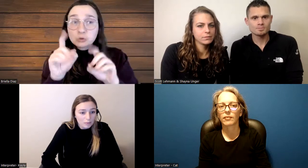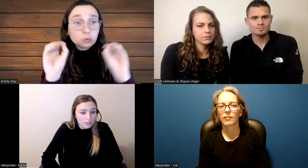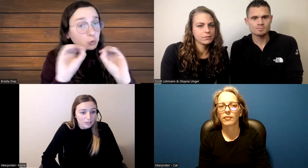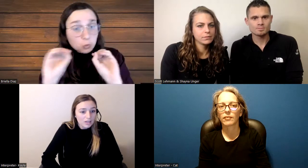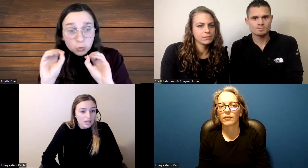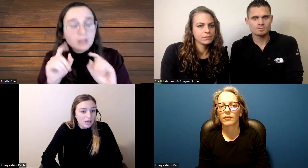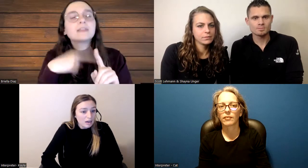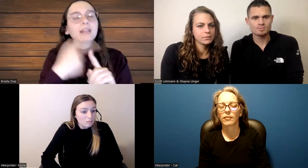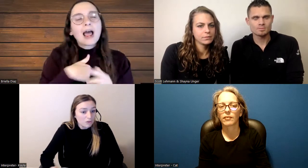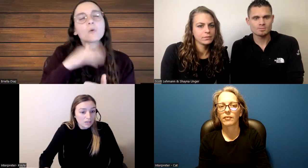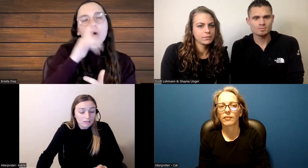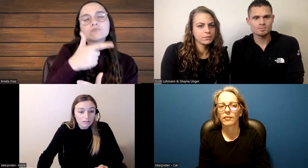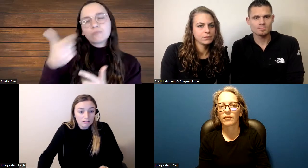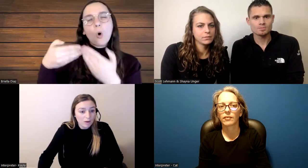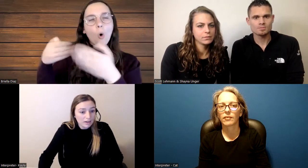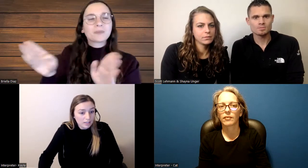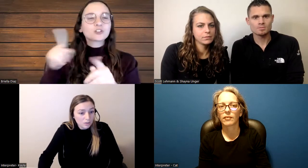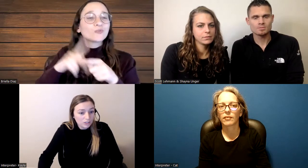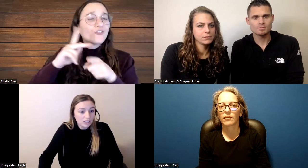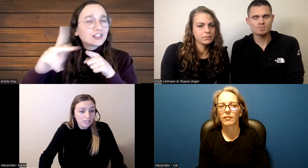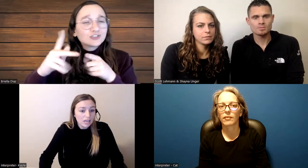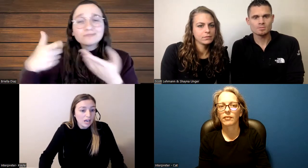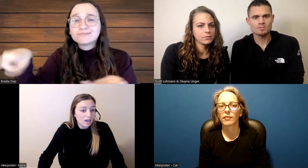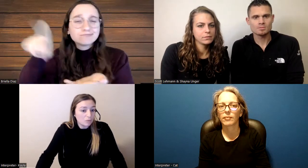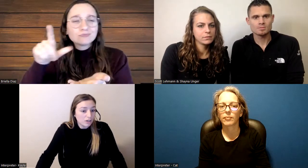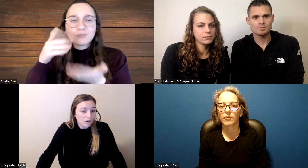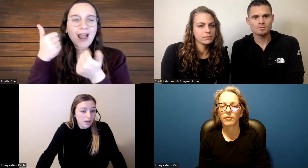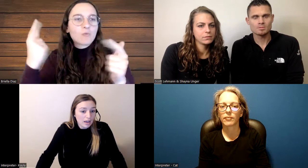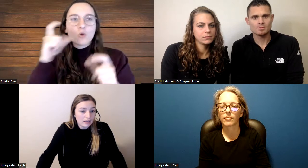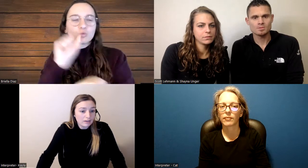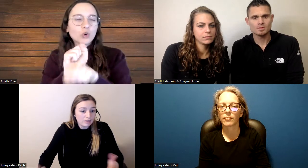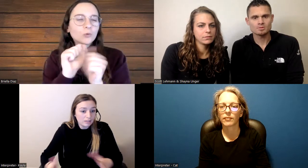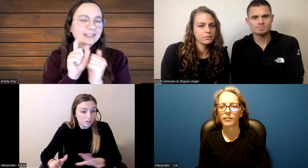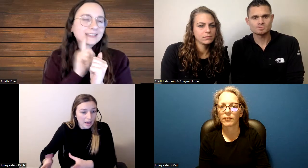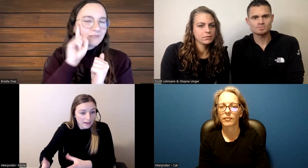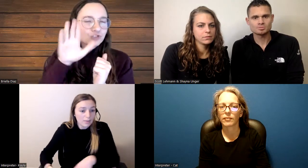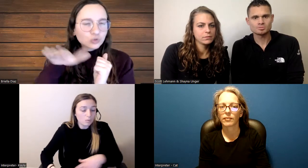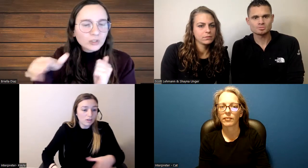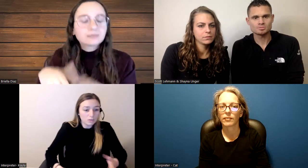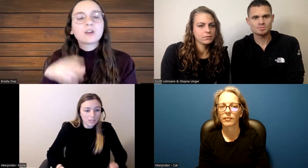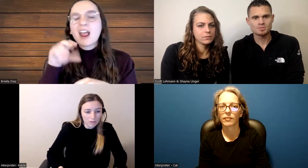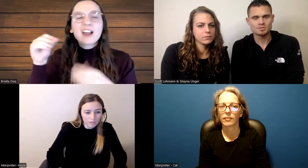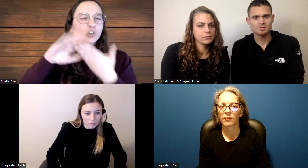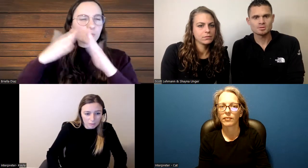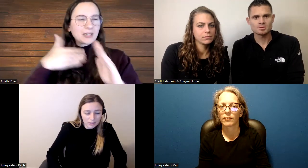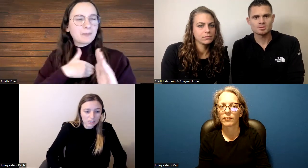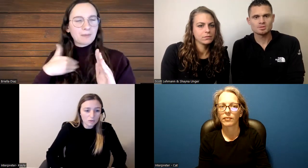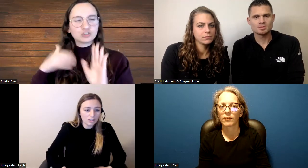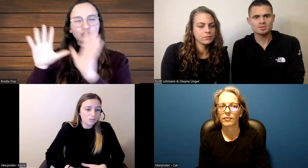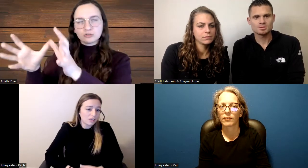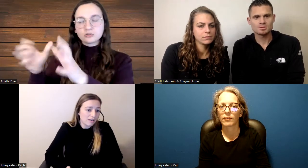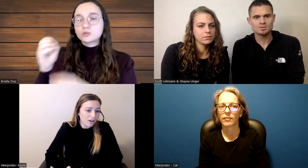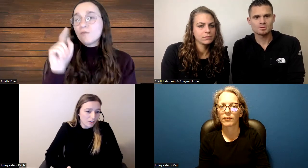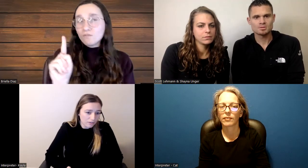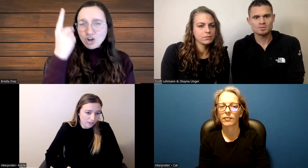family members, you can go ahead and ask questions. We're going to go ahead and do that. And then once we're done with family members asking